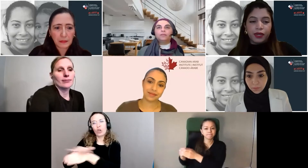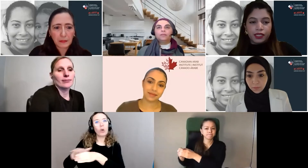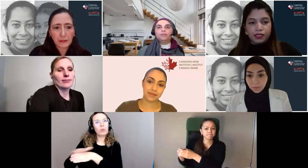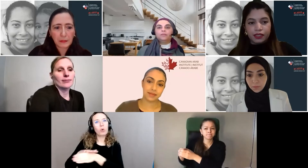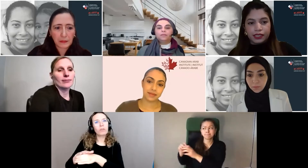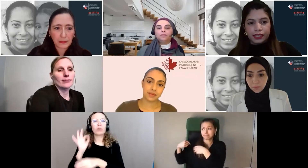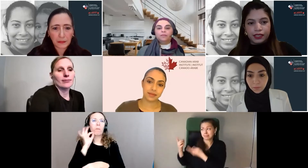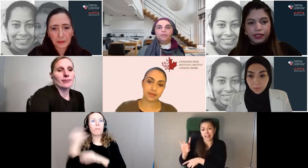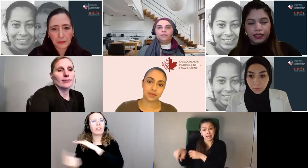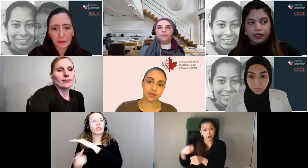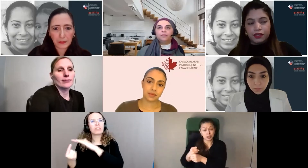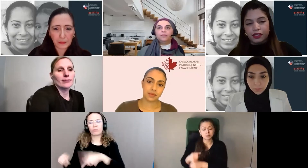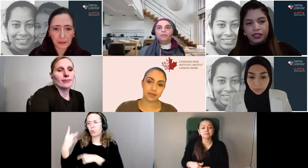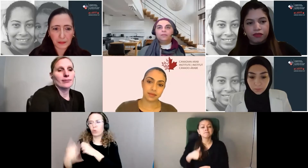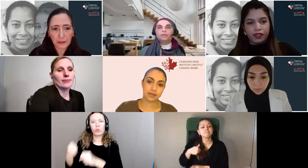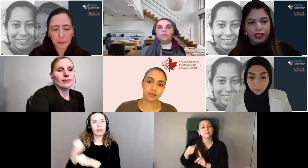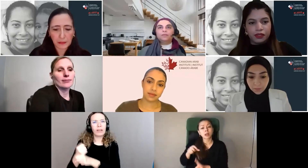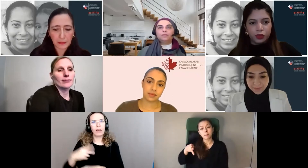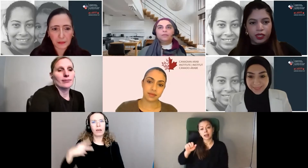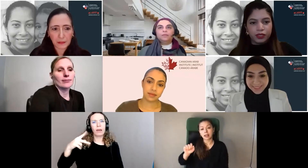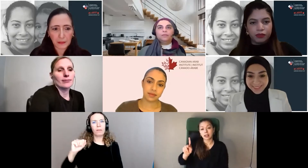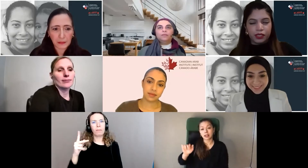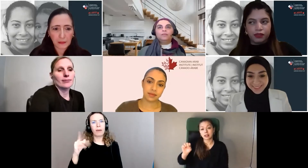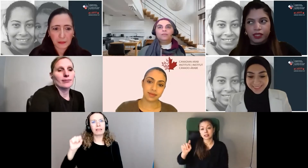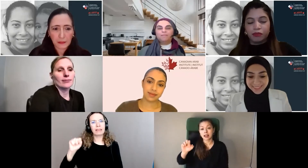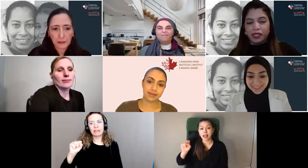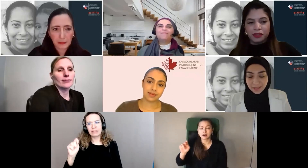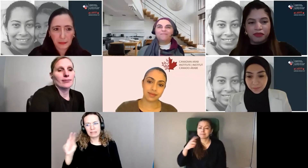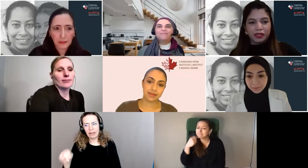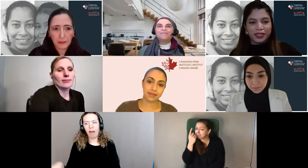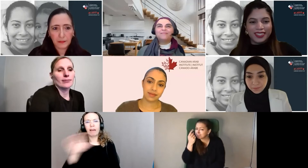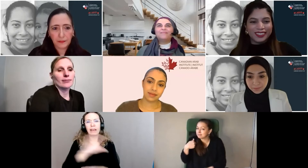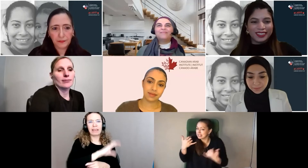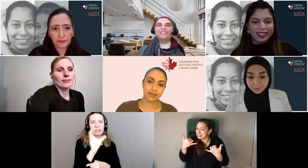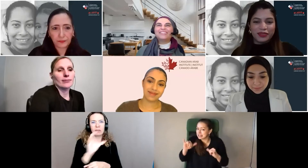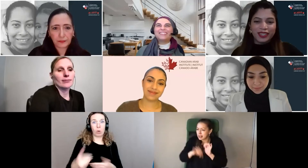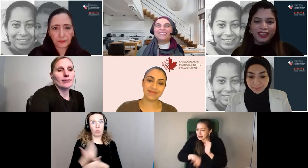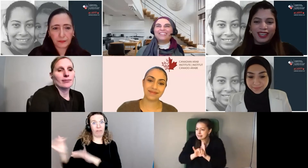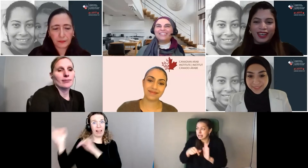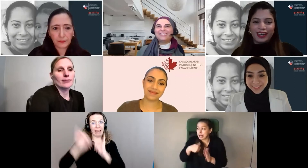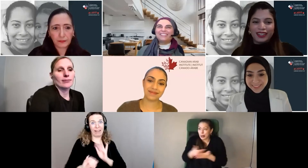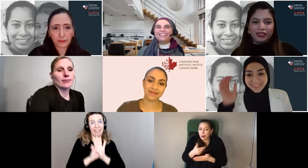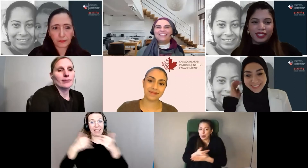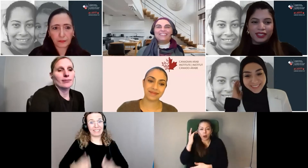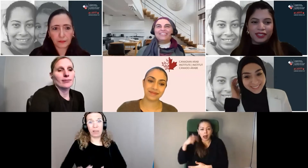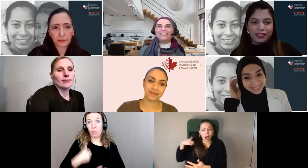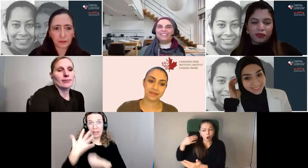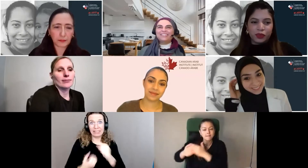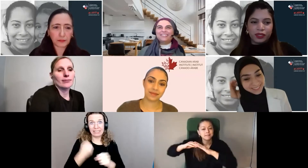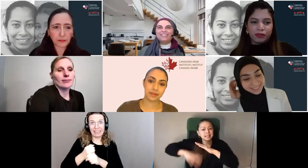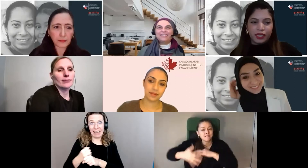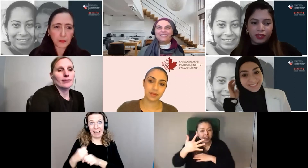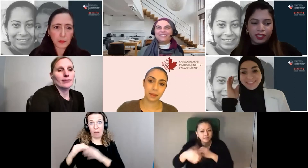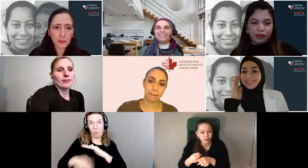I'm a Pakistani Canadian, and I still identify as a newcomer because I'm less than 5 years into the country. And I really resonate